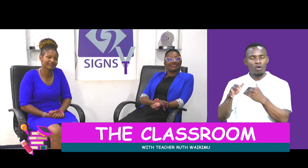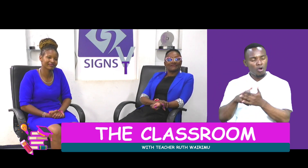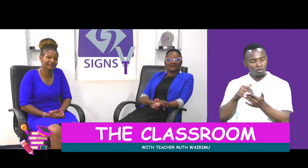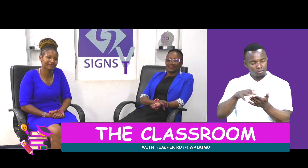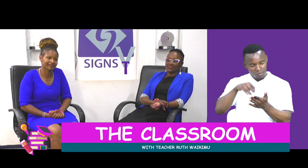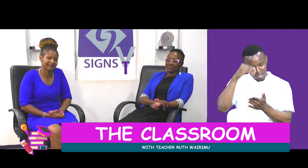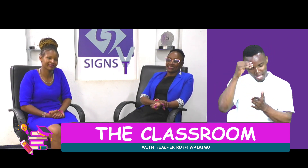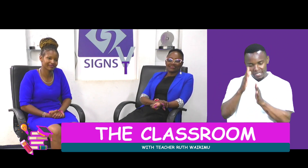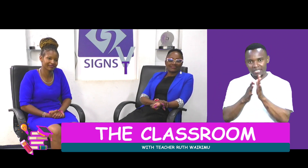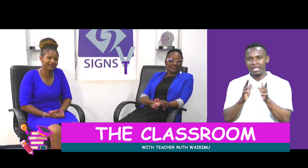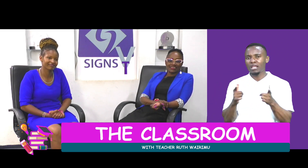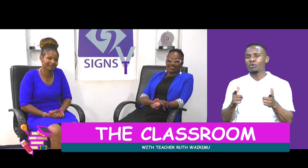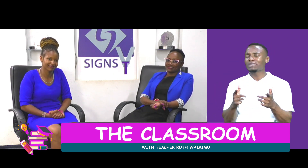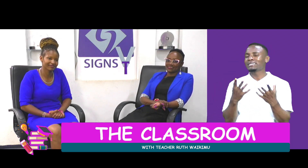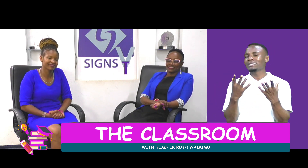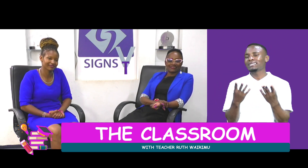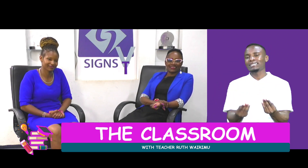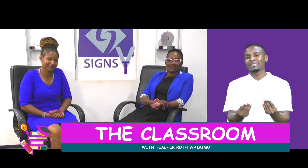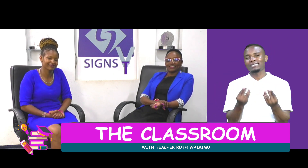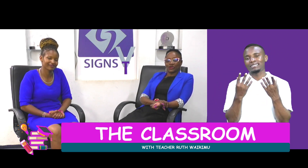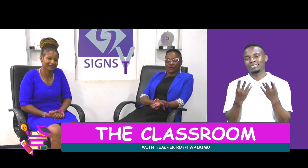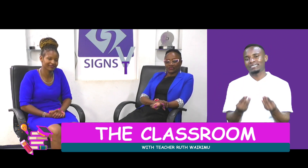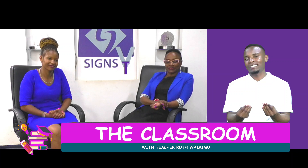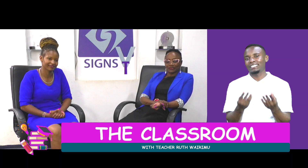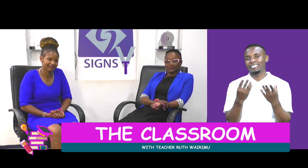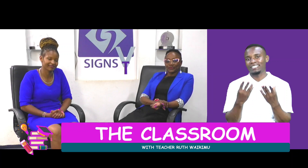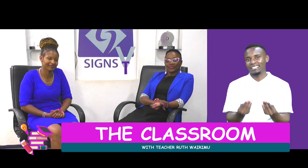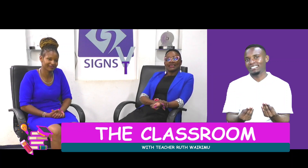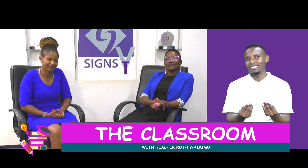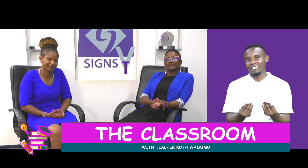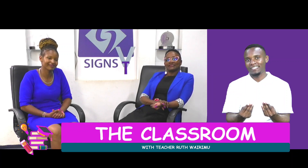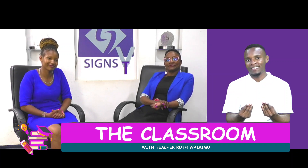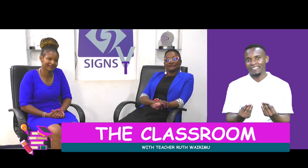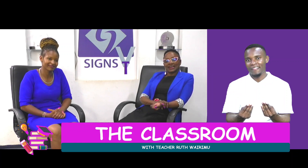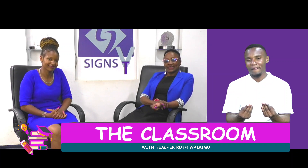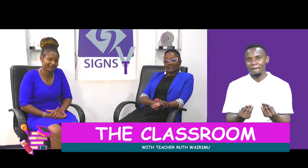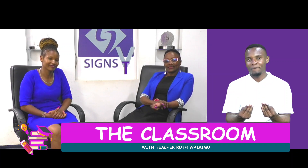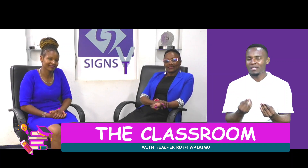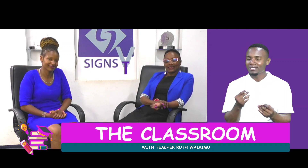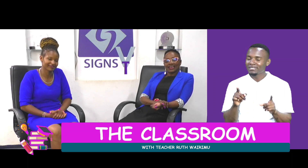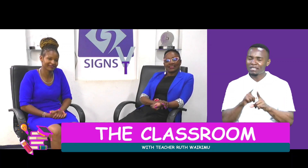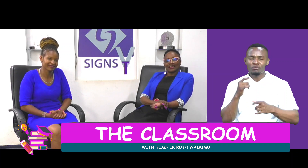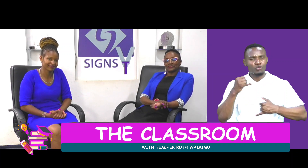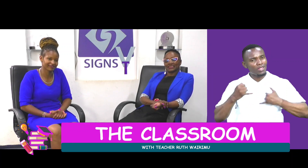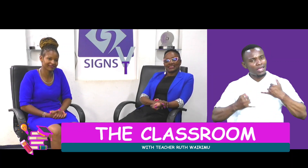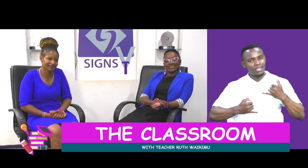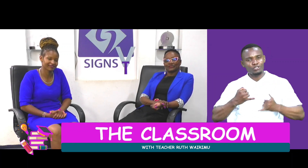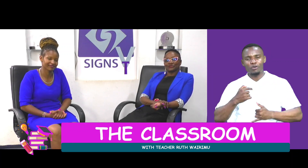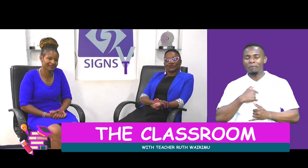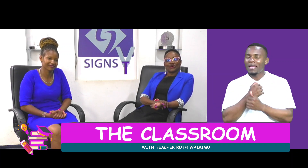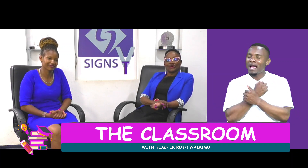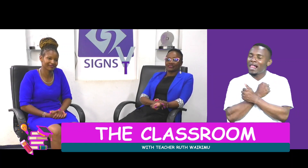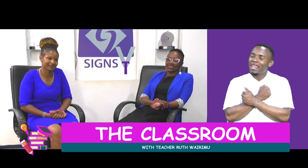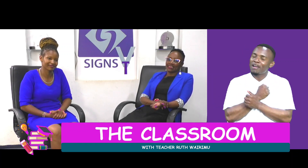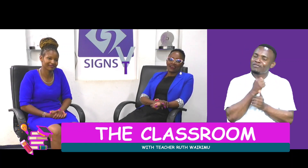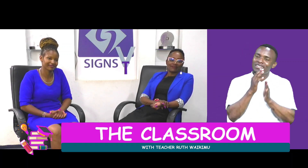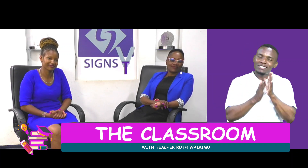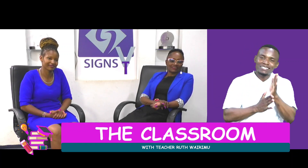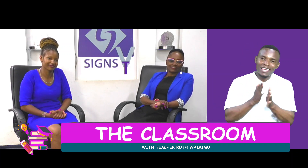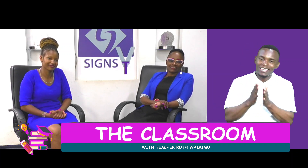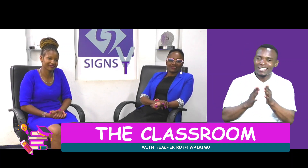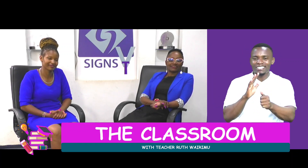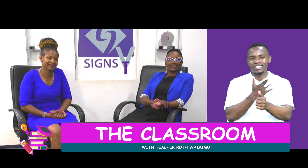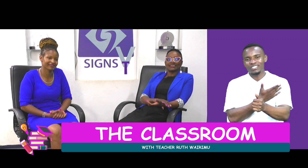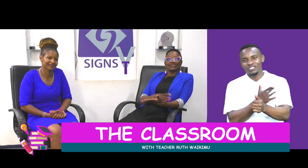Language. It's a very easy course. It is fun. I love signing to songs, I